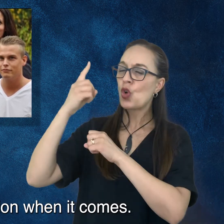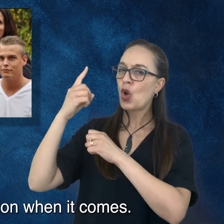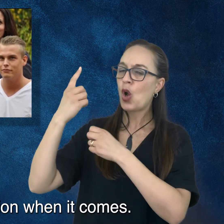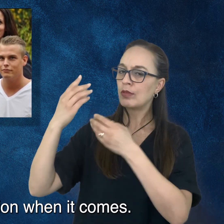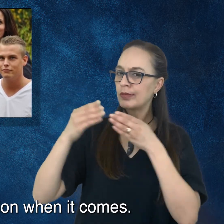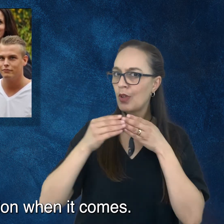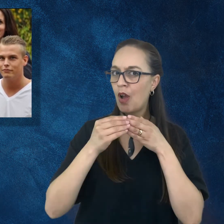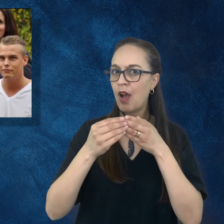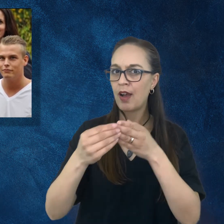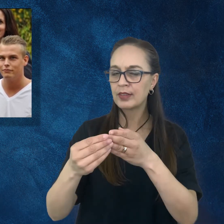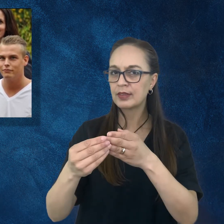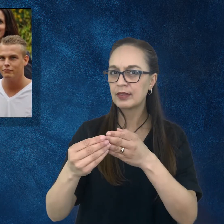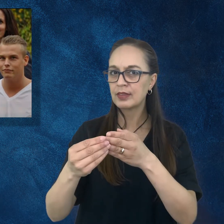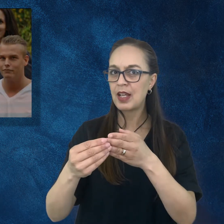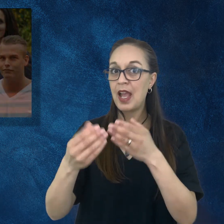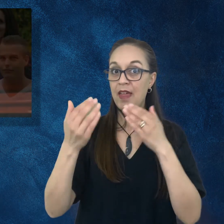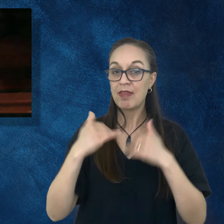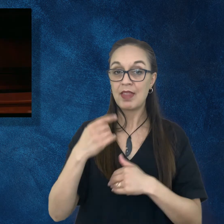direction when it comes.